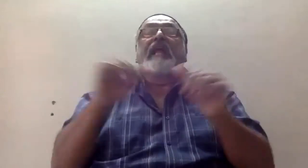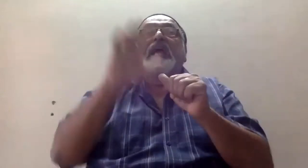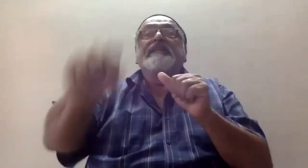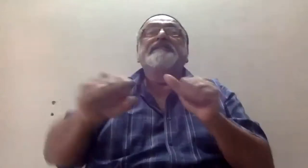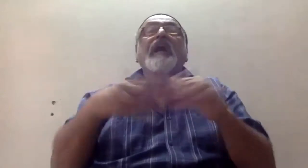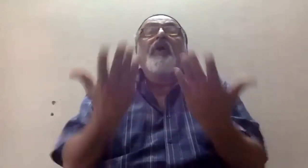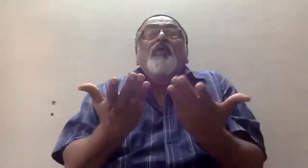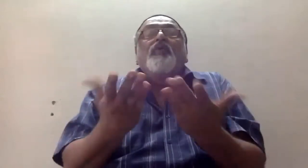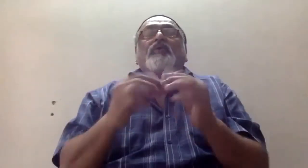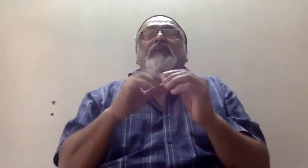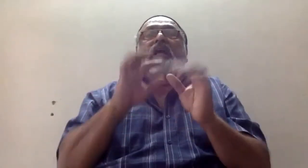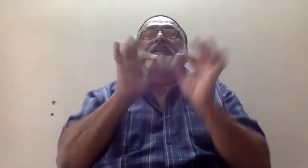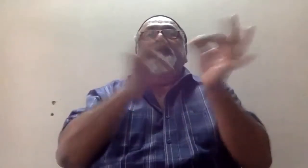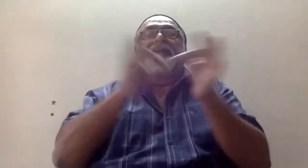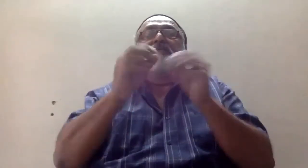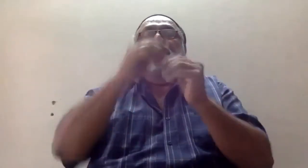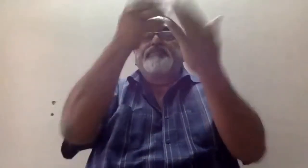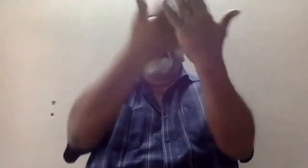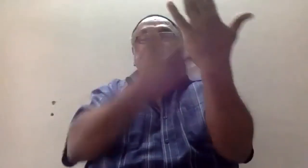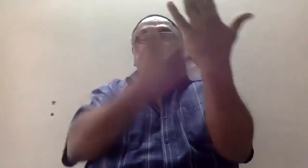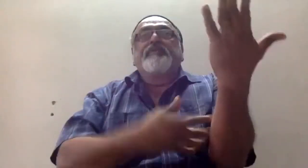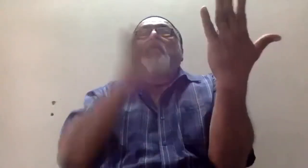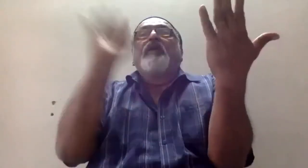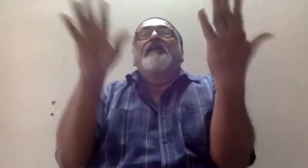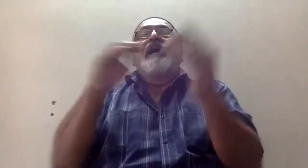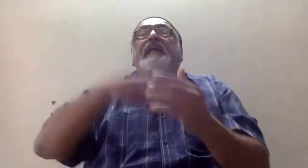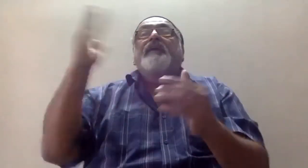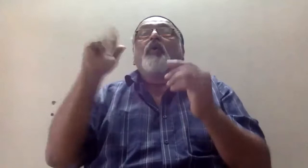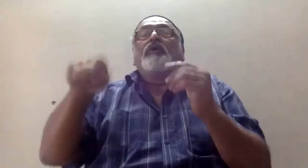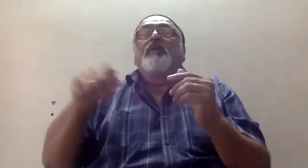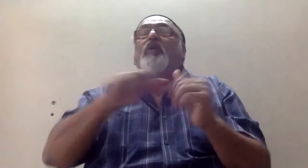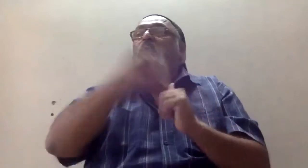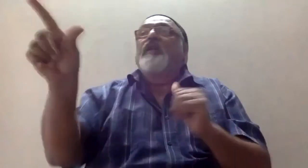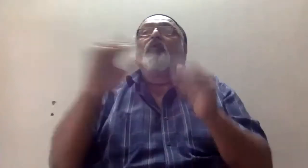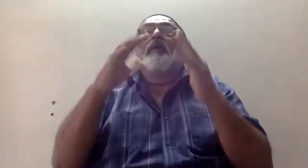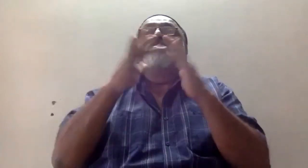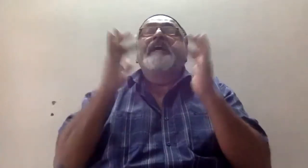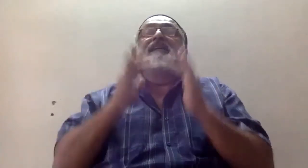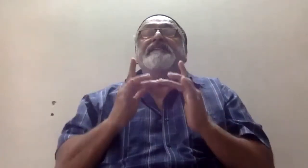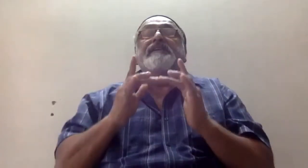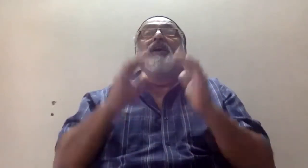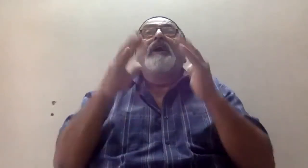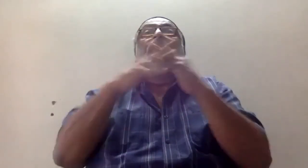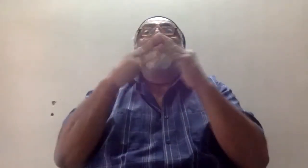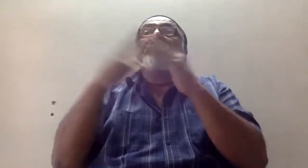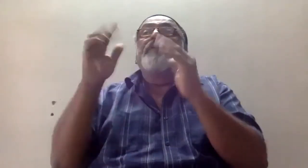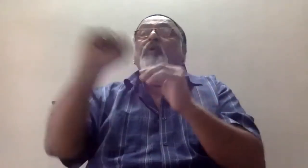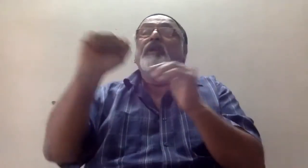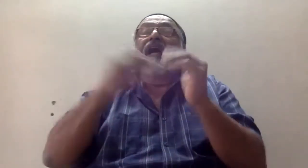courts to make their websites accessible, and also look at how pleadings